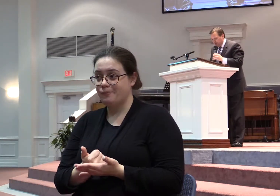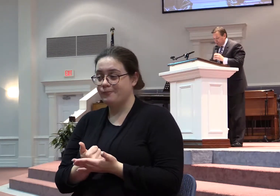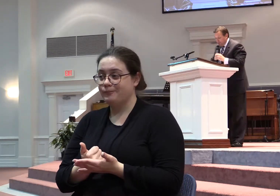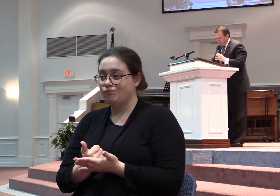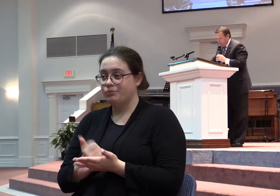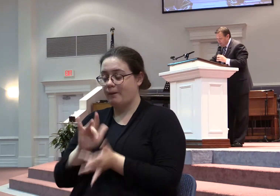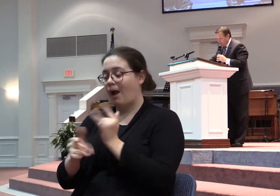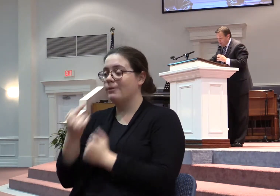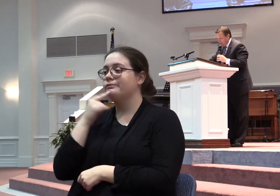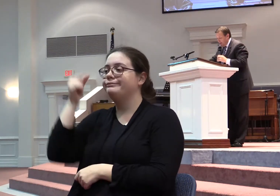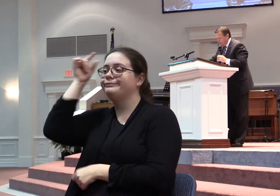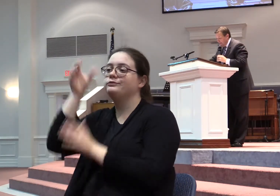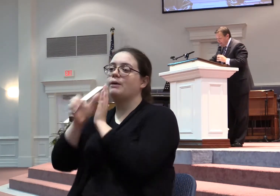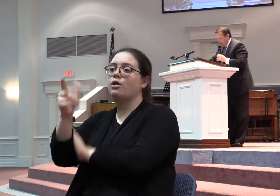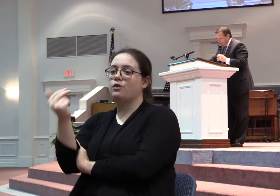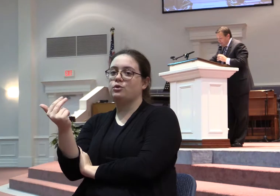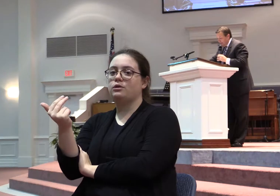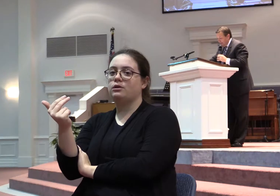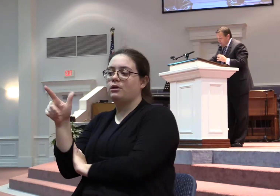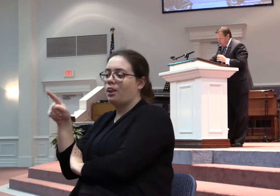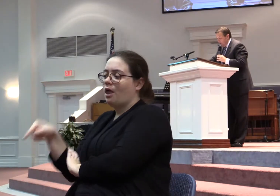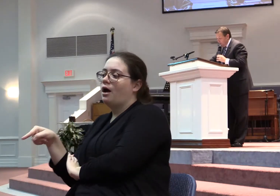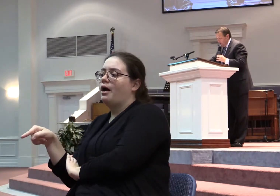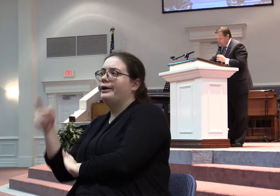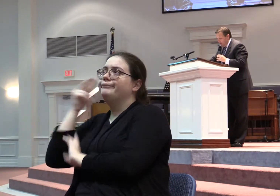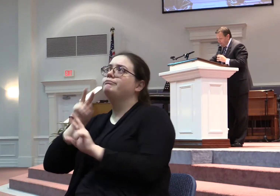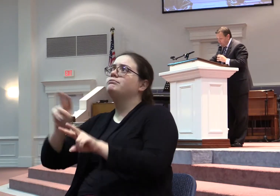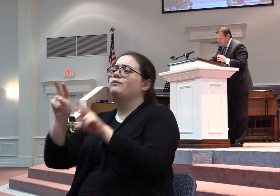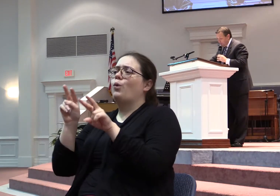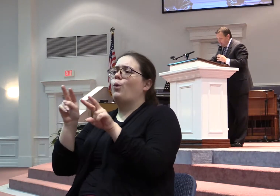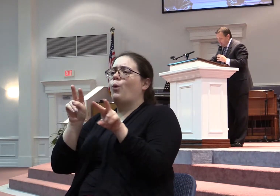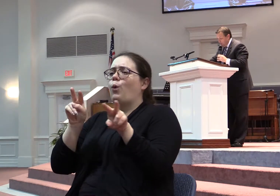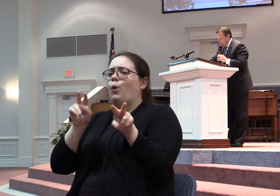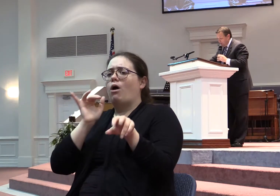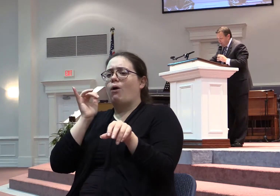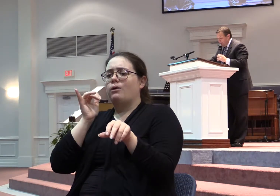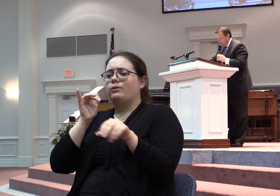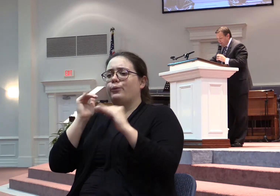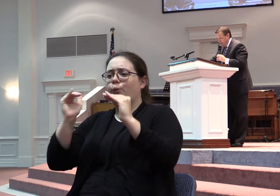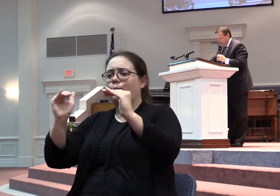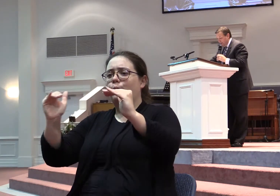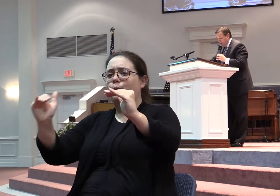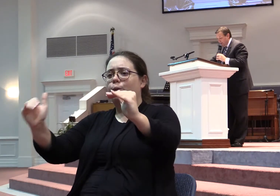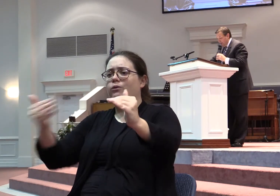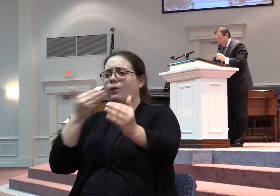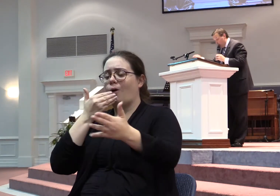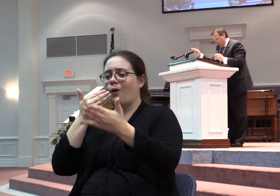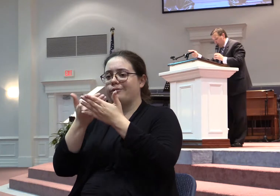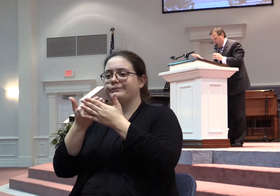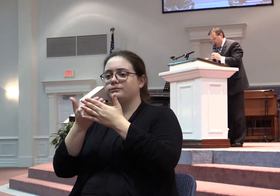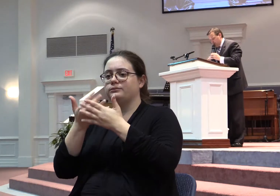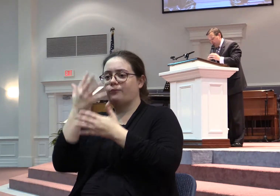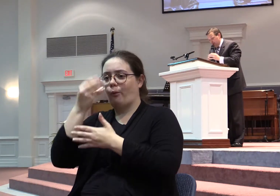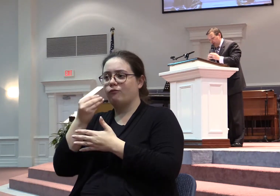This is Genesis chapter 13. Lot lifted his eyes and beheld all the plain of Jordan, that it was well watered everywhere before the